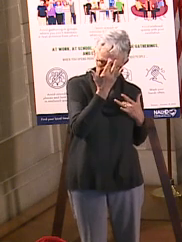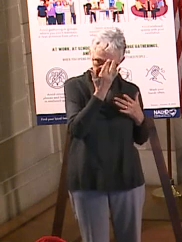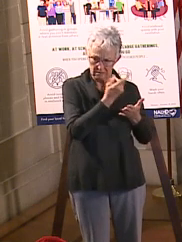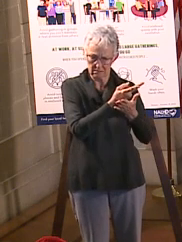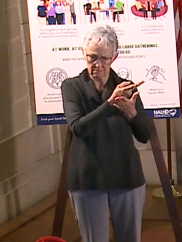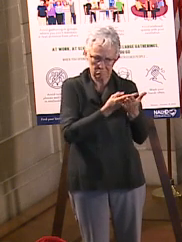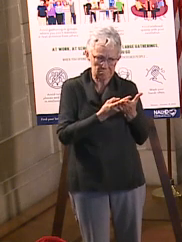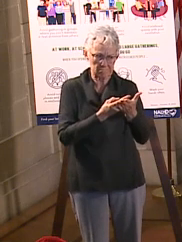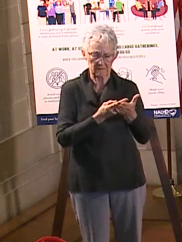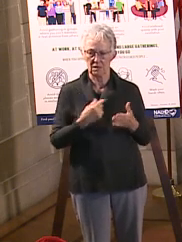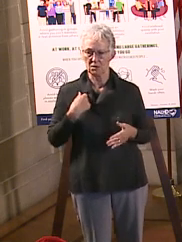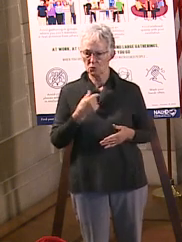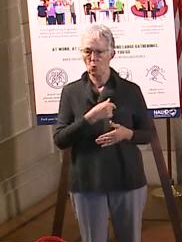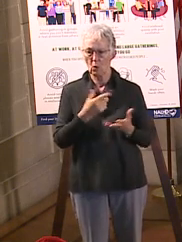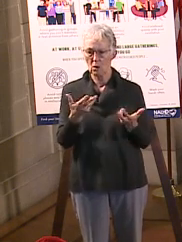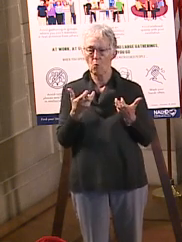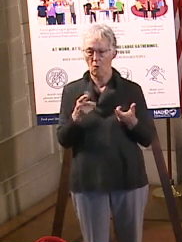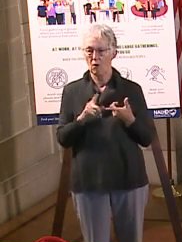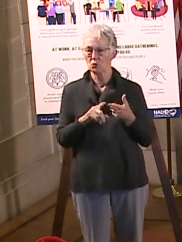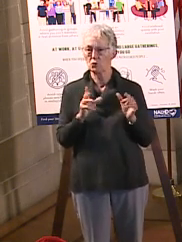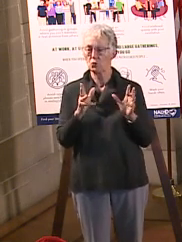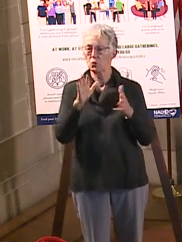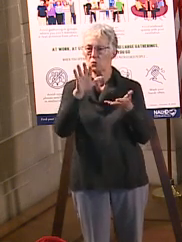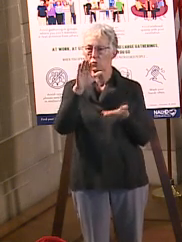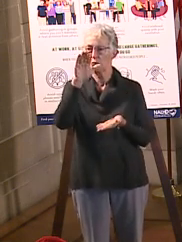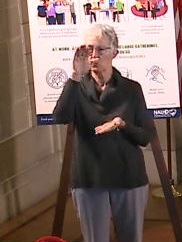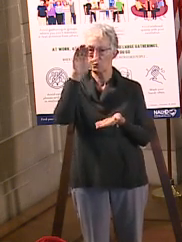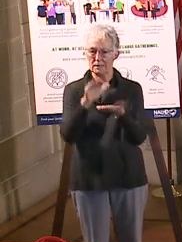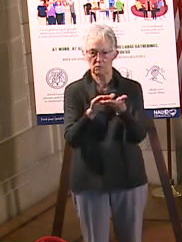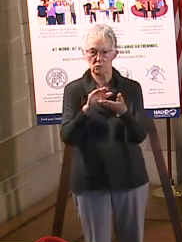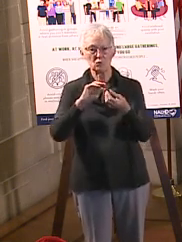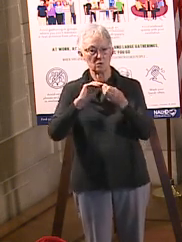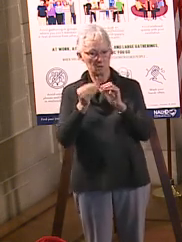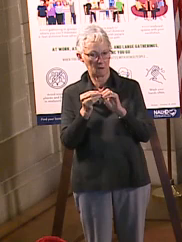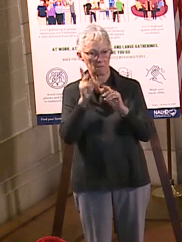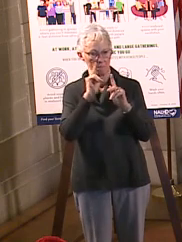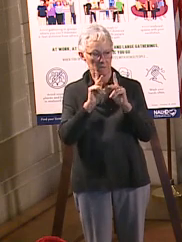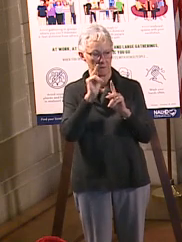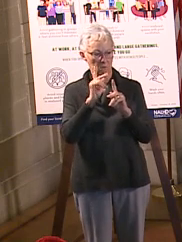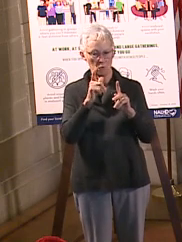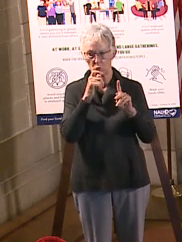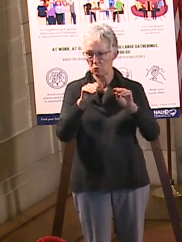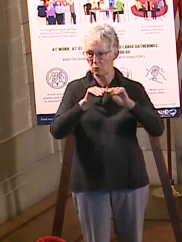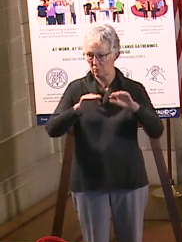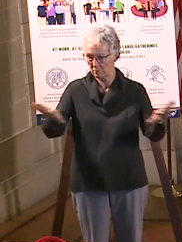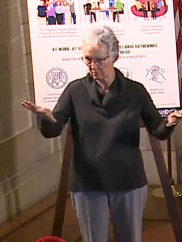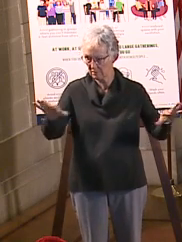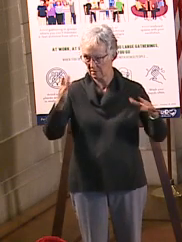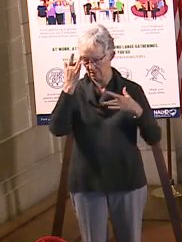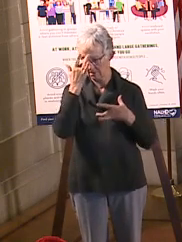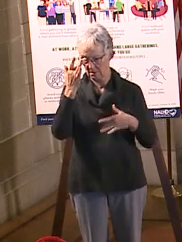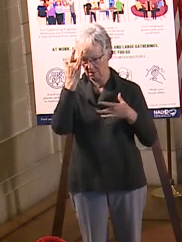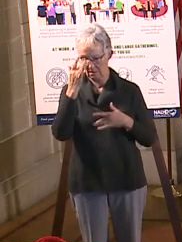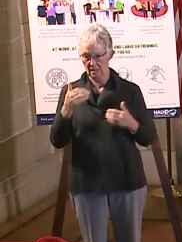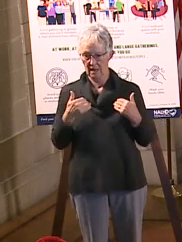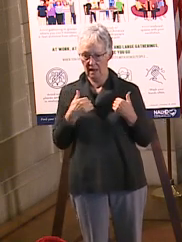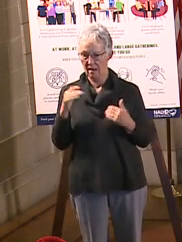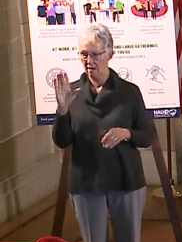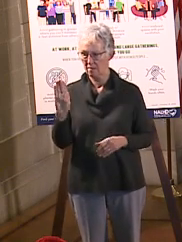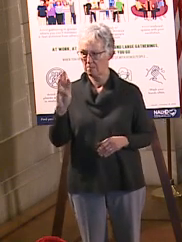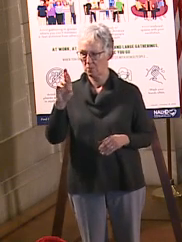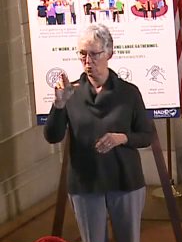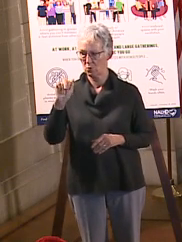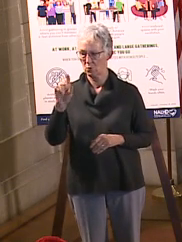virus. Nobody wants to get this virus. And so joining us today by Zoom, we have Brad Edgerton, who